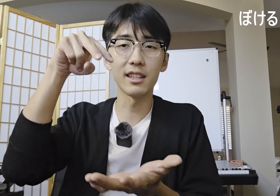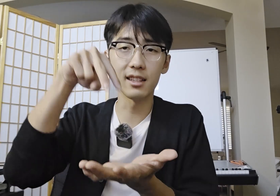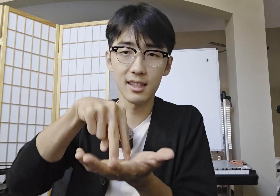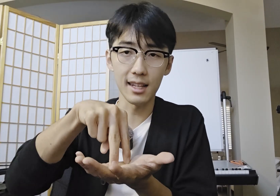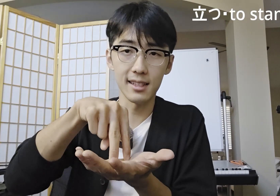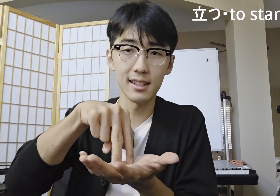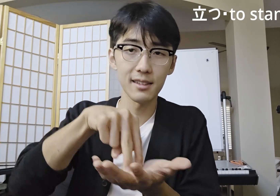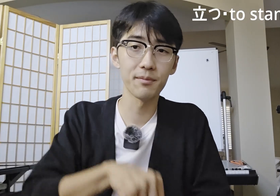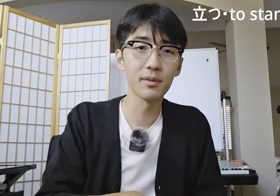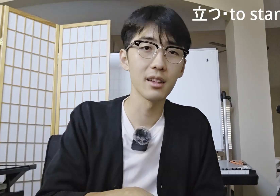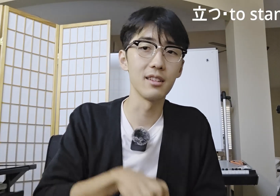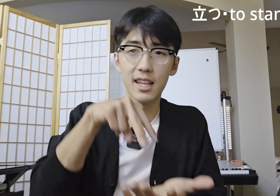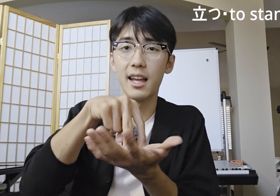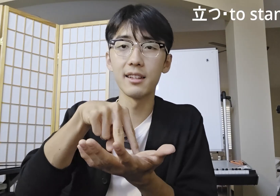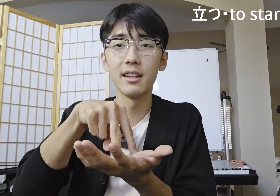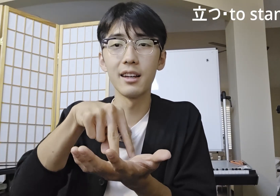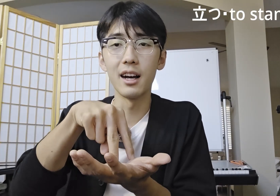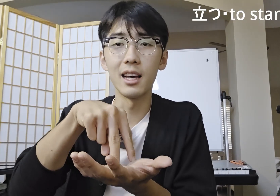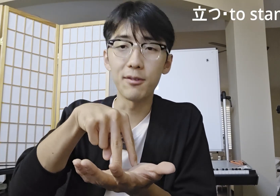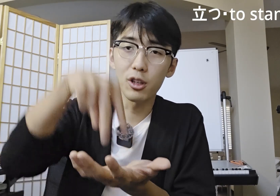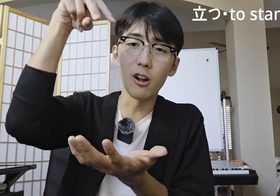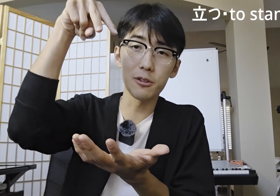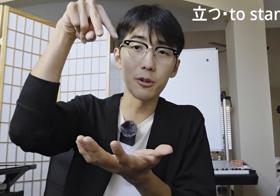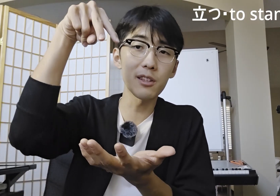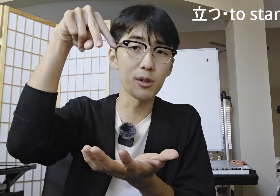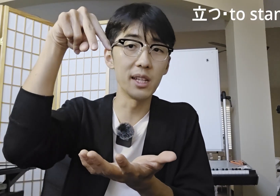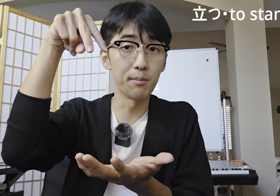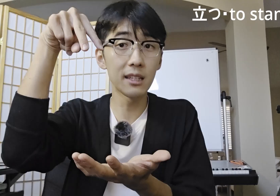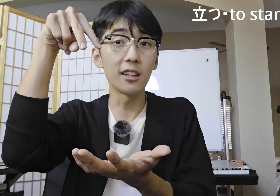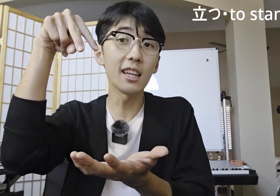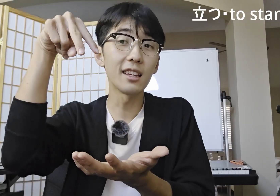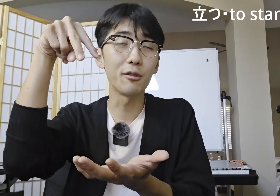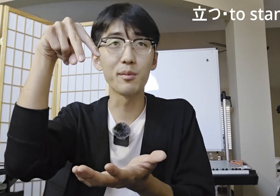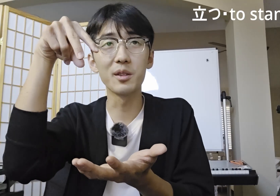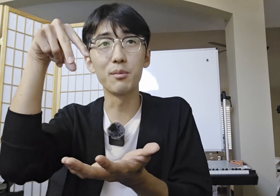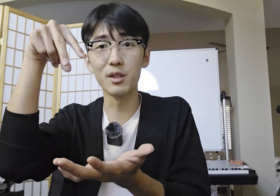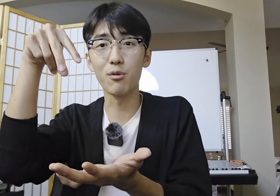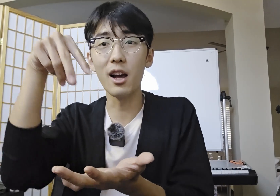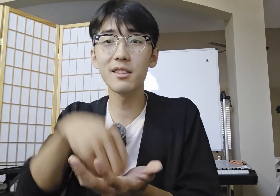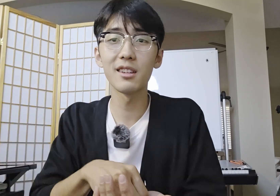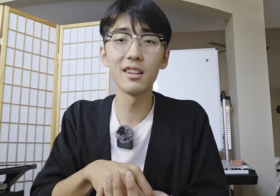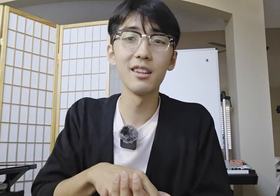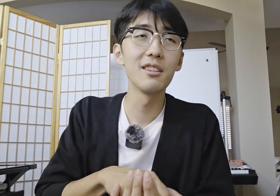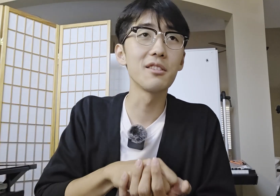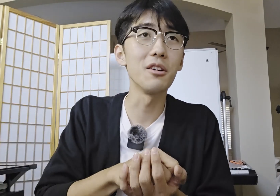is tatsu, to stand. If you can also do this, which means bikkuri, which means to be surprised. So